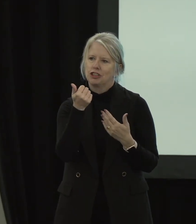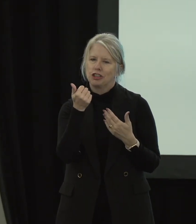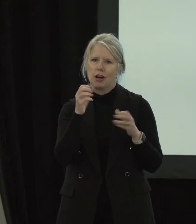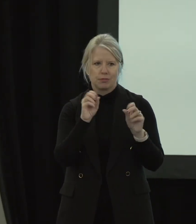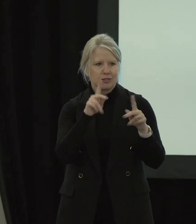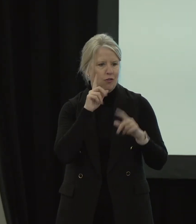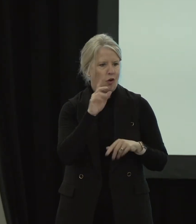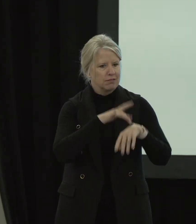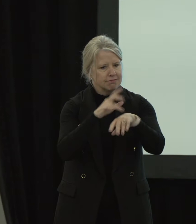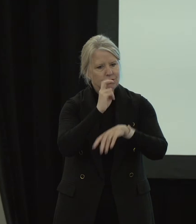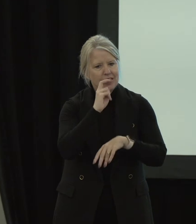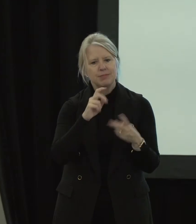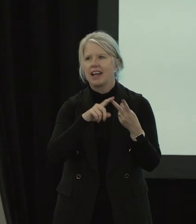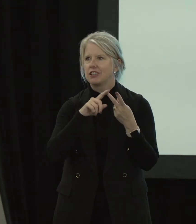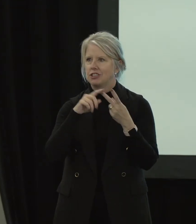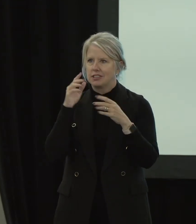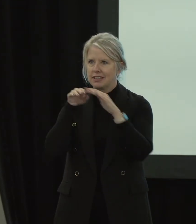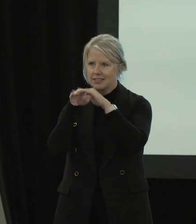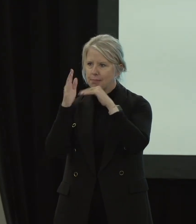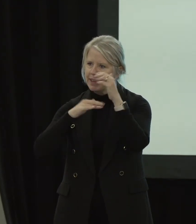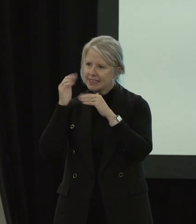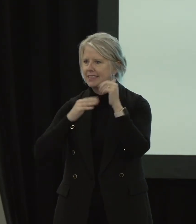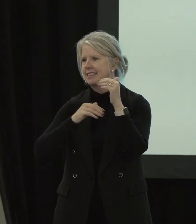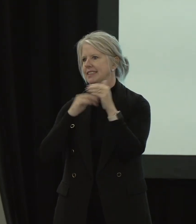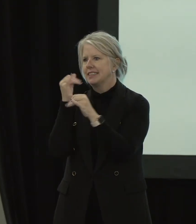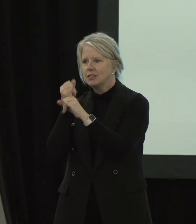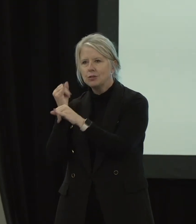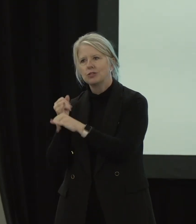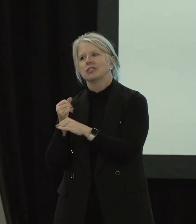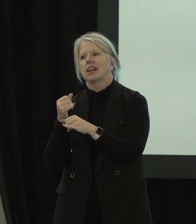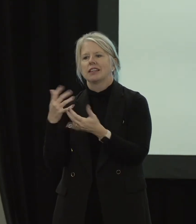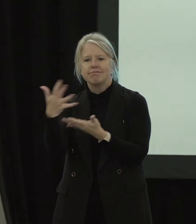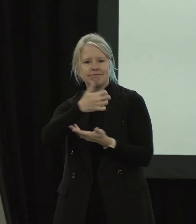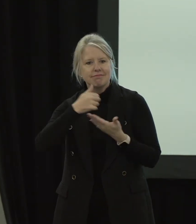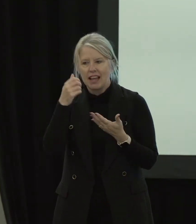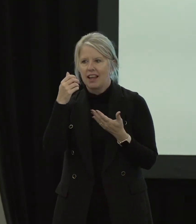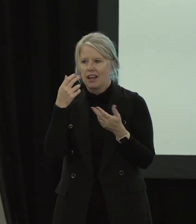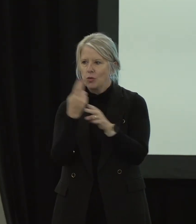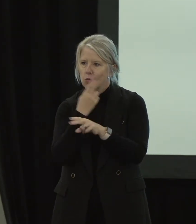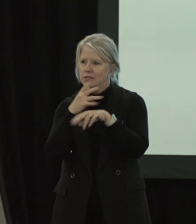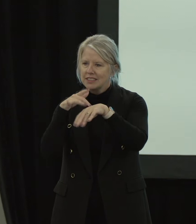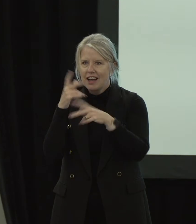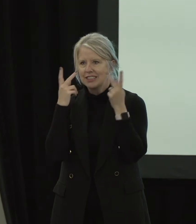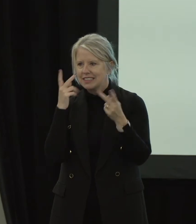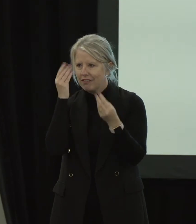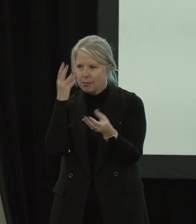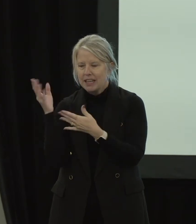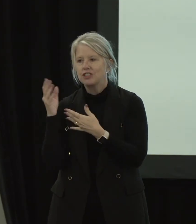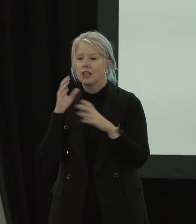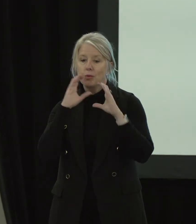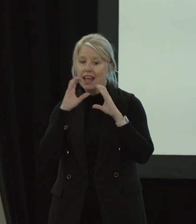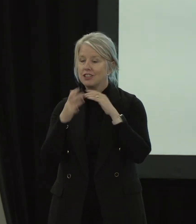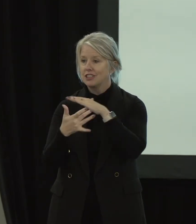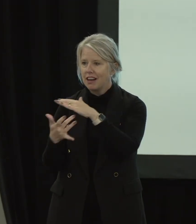transportation, access to buildings and institutions, use of information and communication technologies,